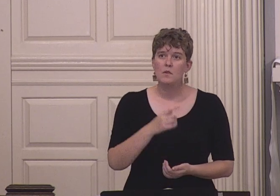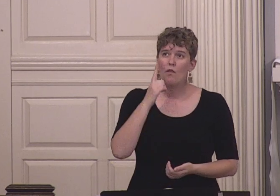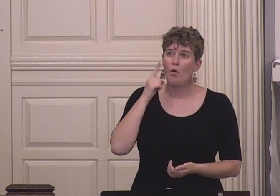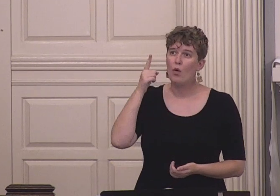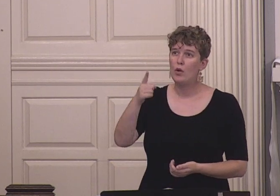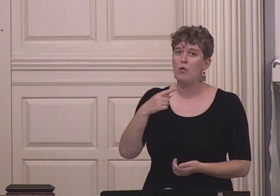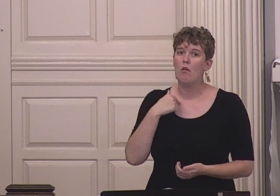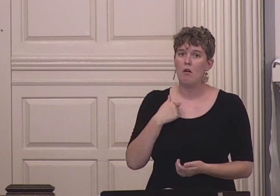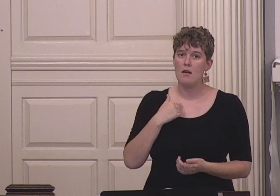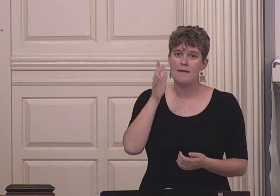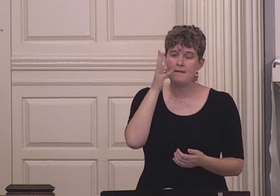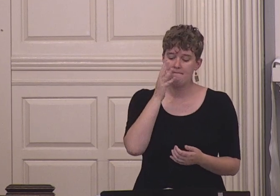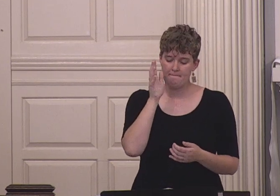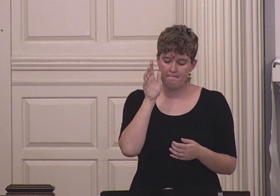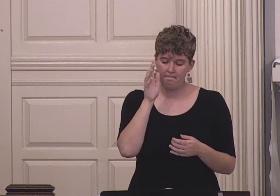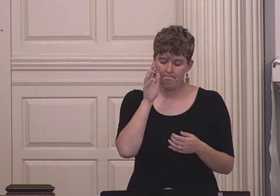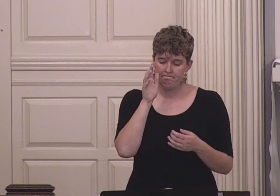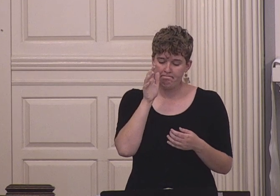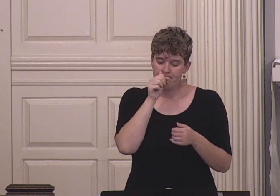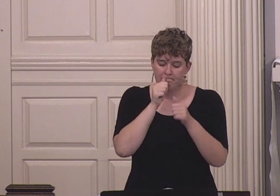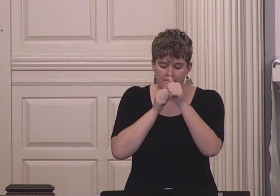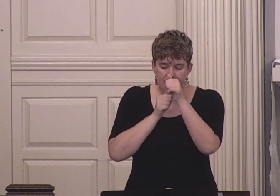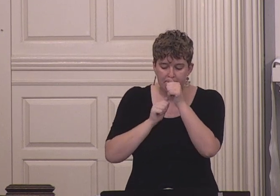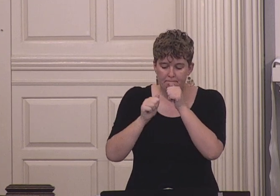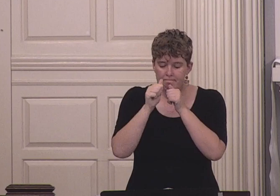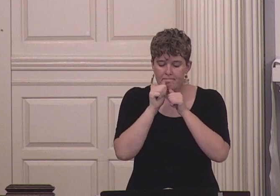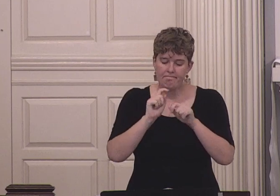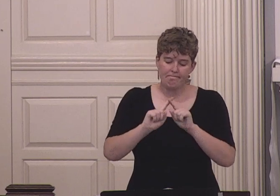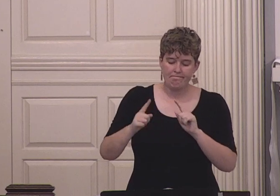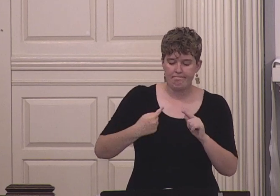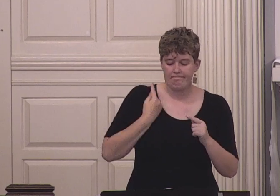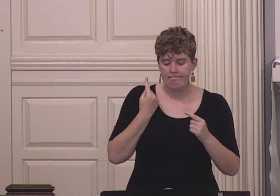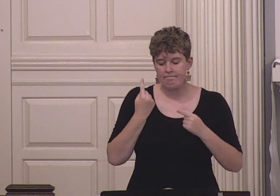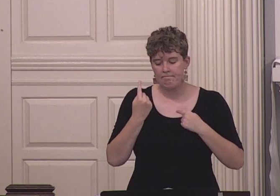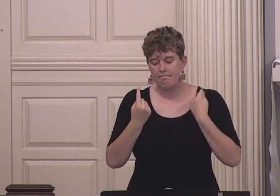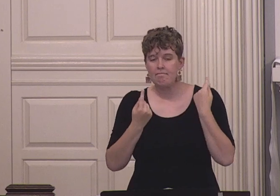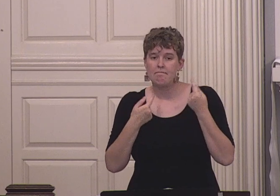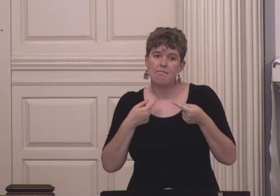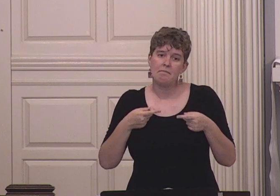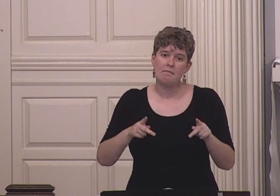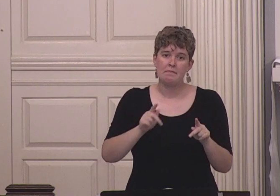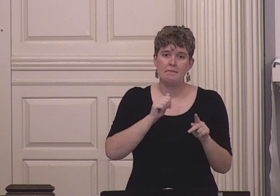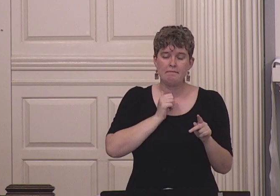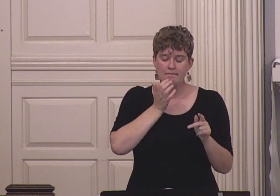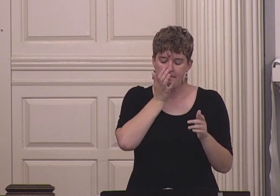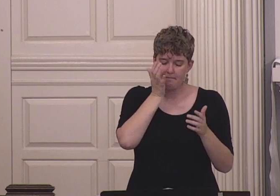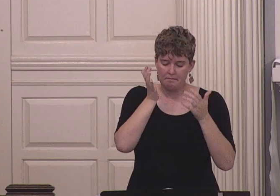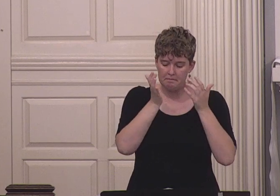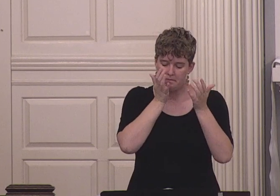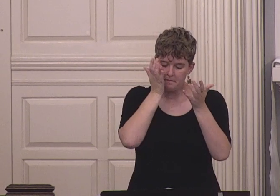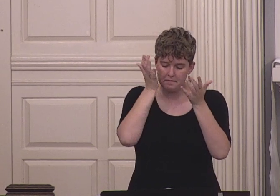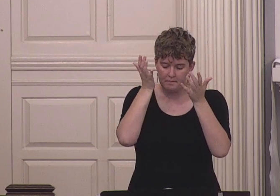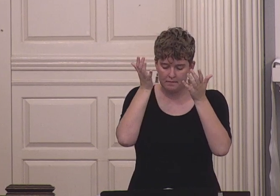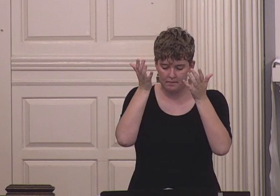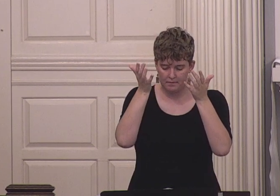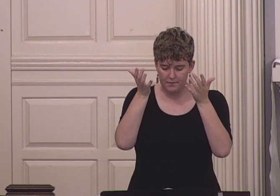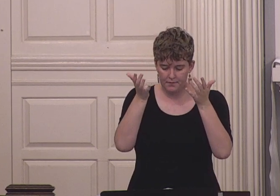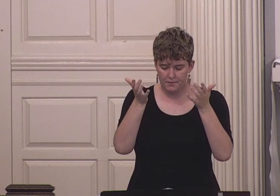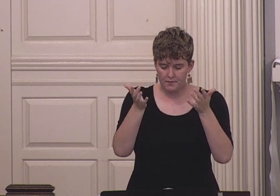For your sake I bear insult, and shame covers